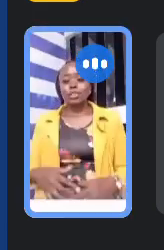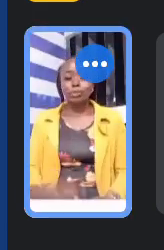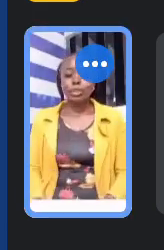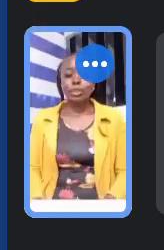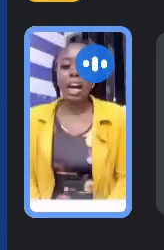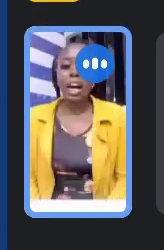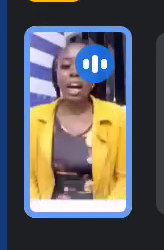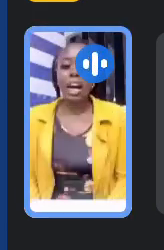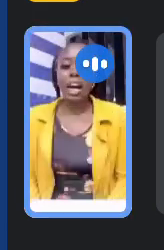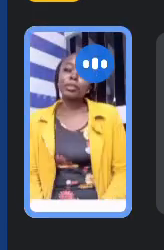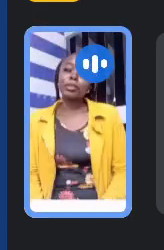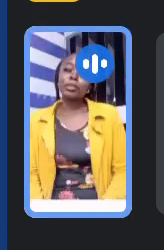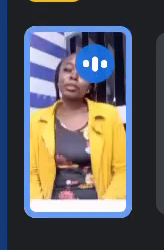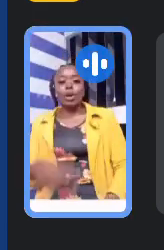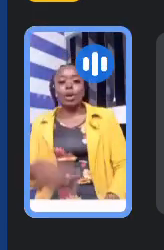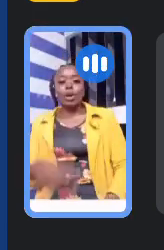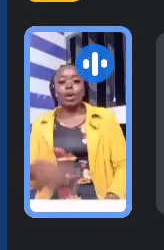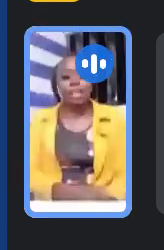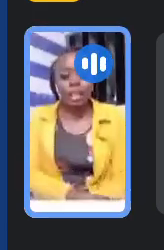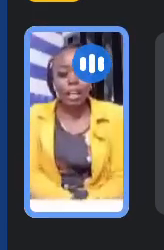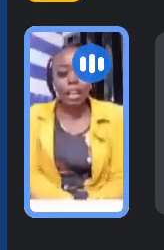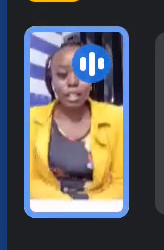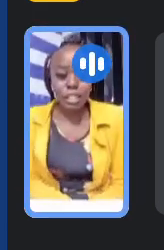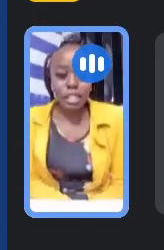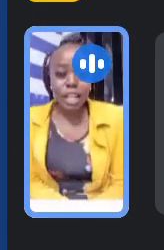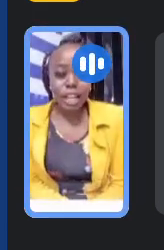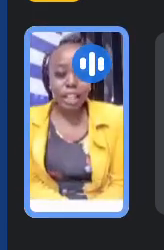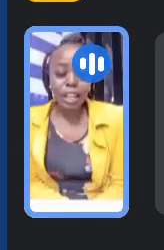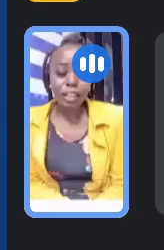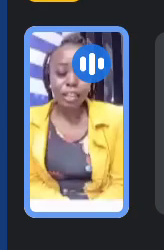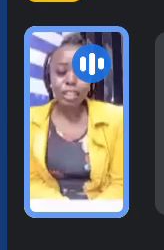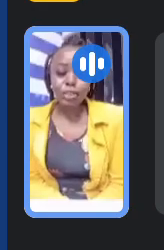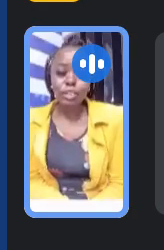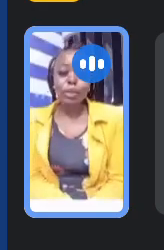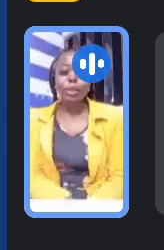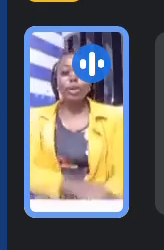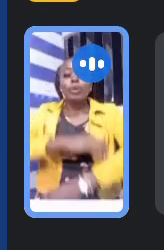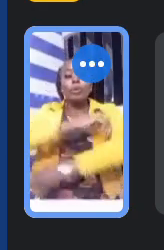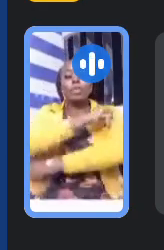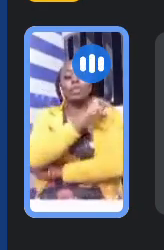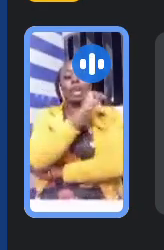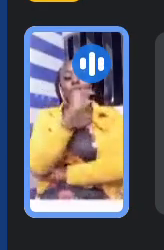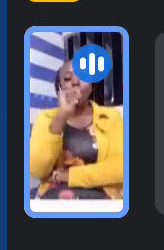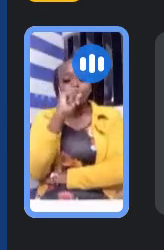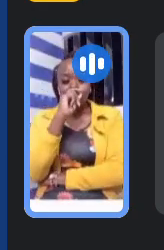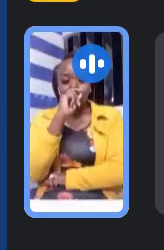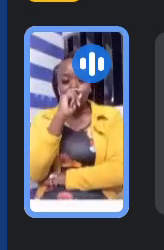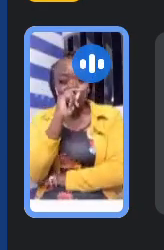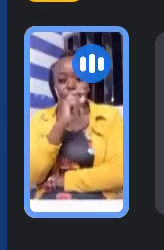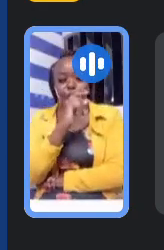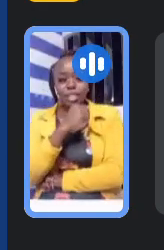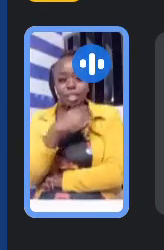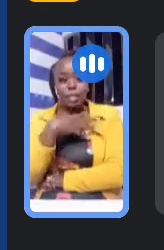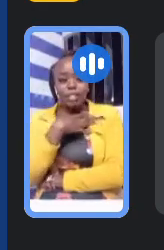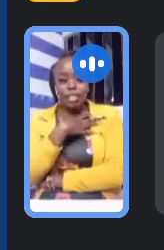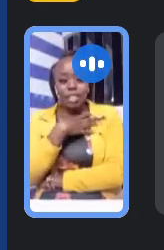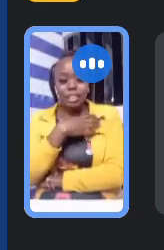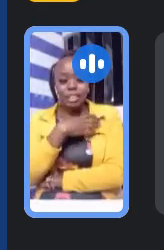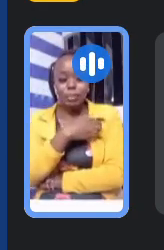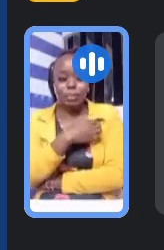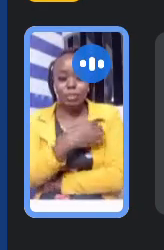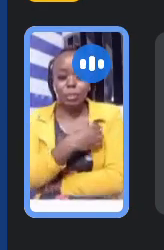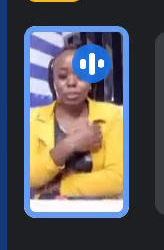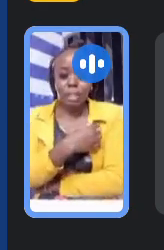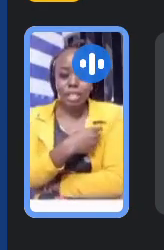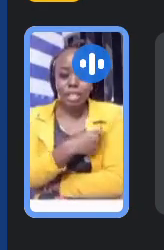Yes. Yeah, thank you. So as I was saying earlier on, today we are going to learn on the alphabets. And sorry, time have